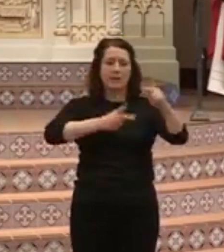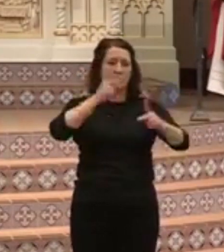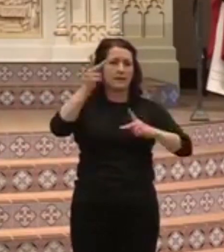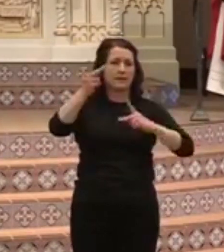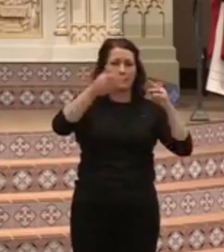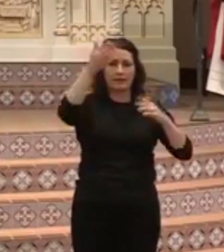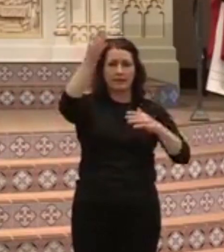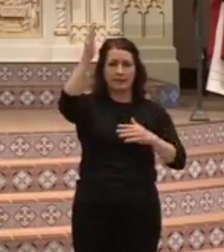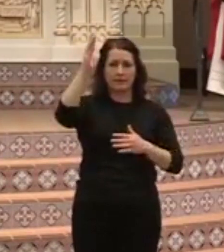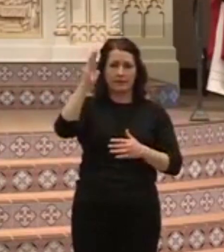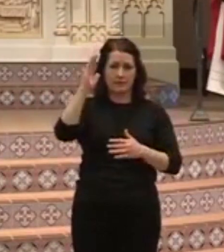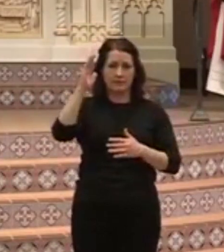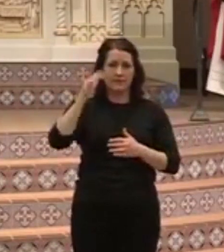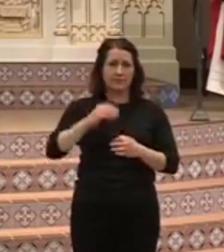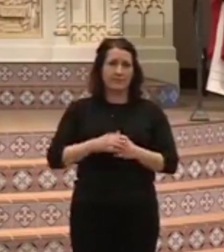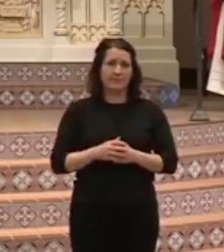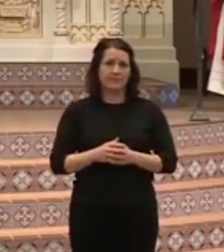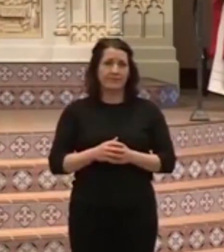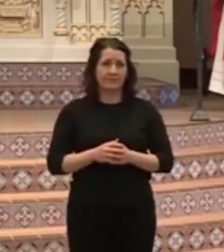God.